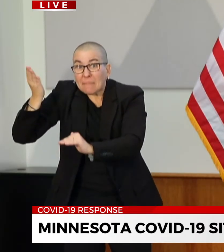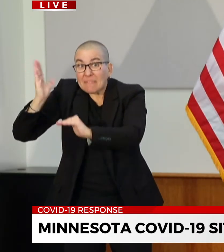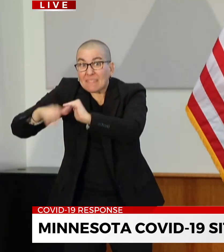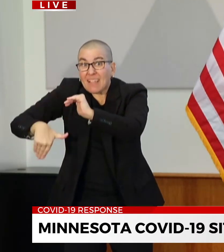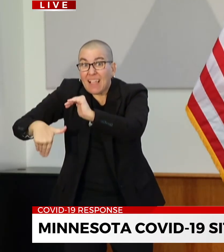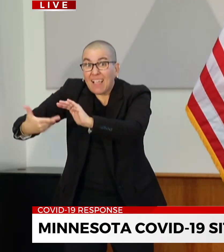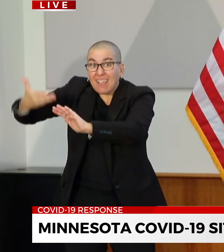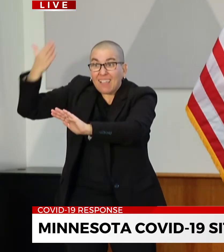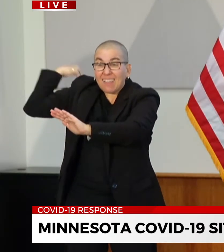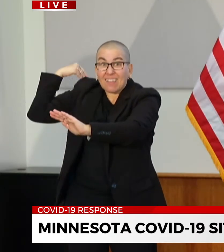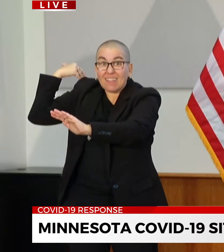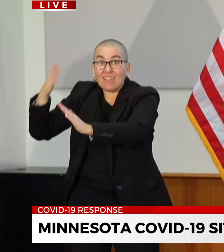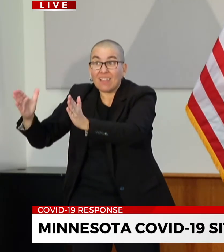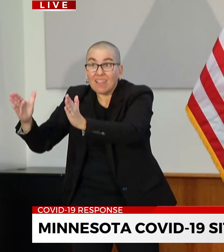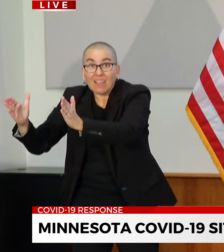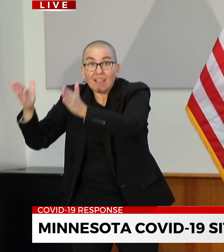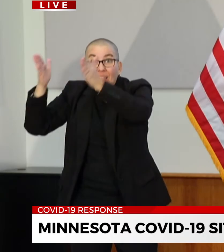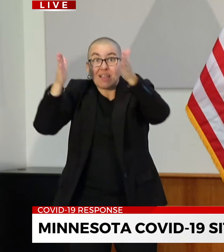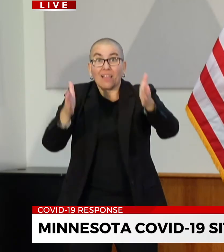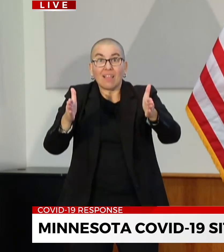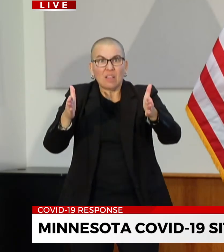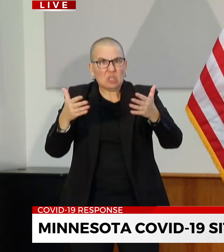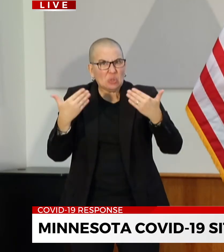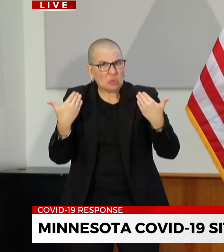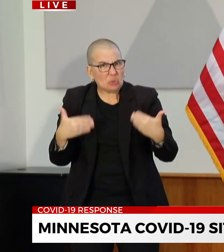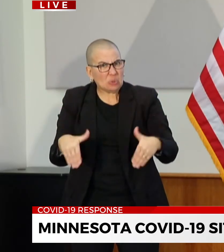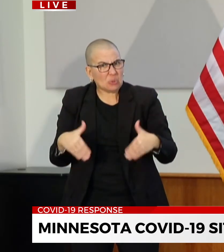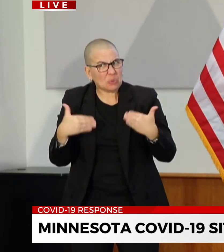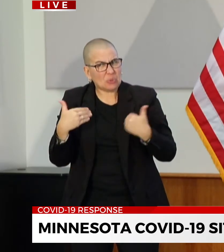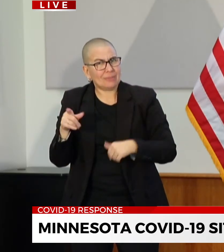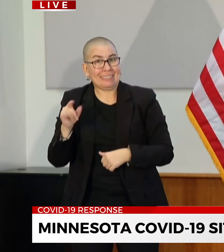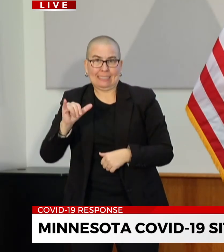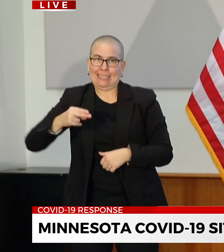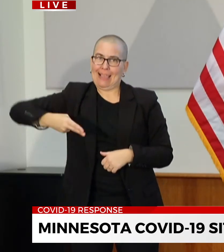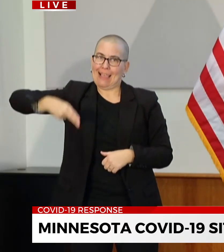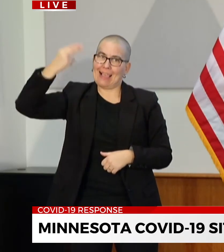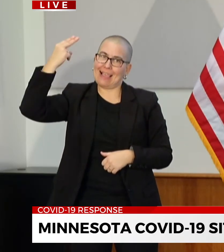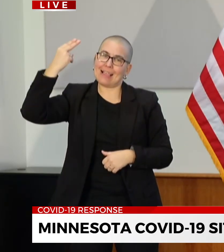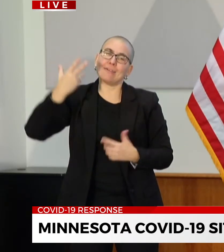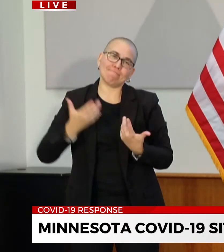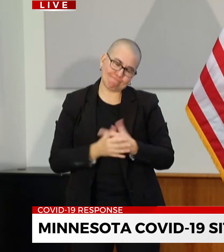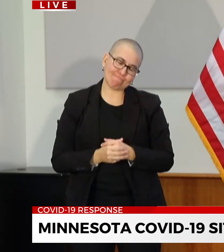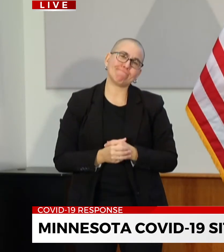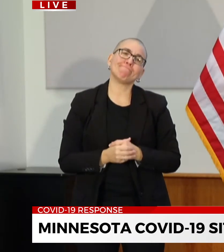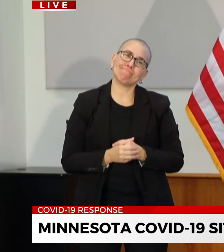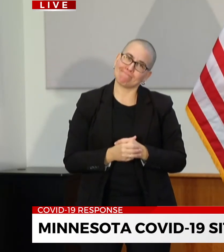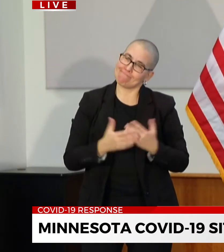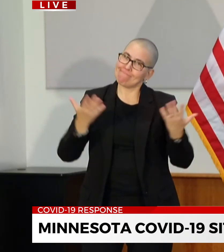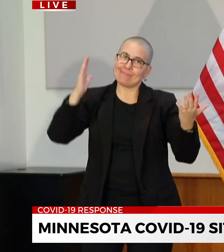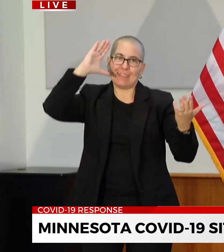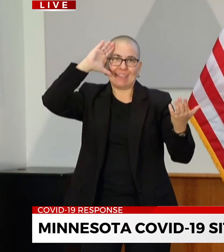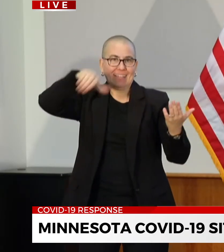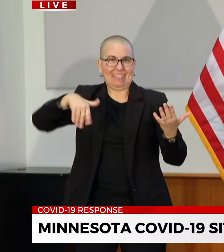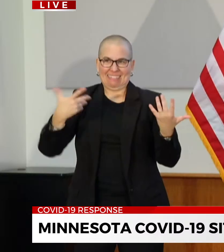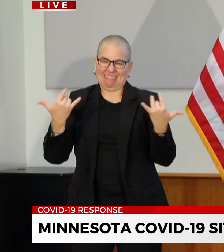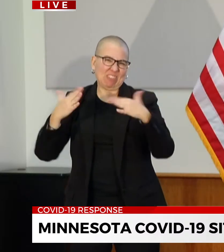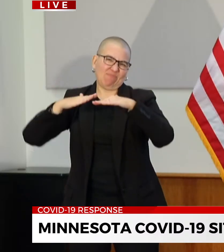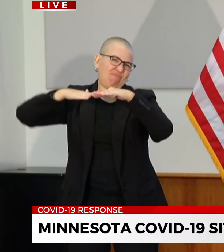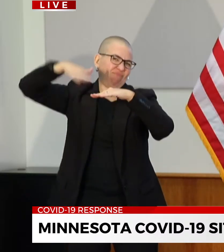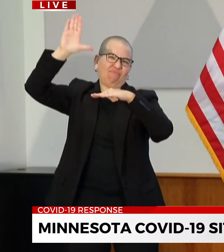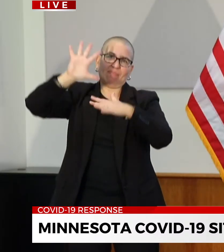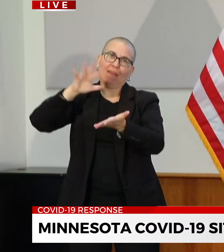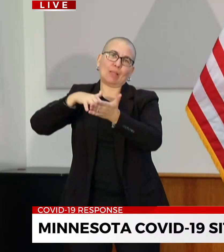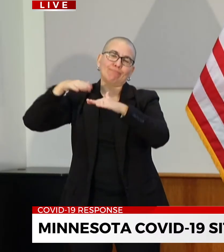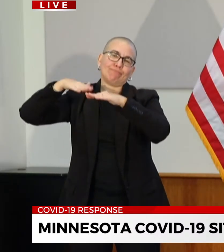when 5,000 cases in a week seemed high to us. And now we're, of course, well beyond 5,000 cases in a day, most